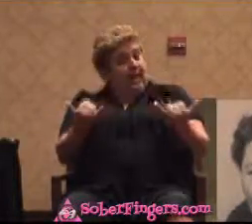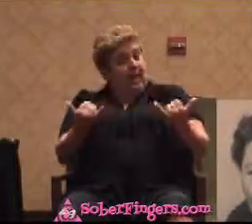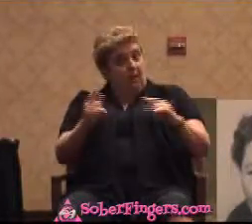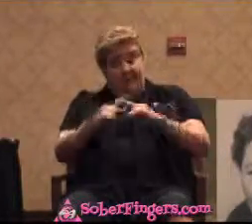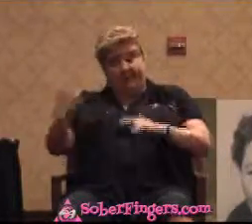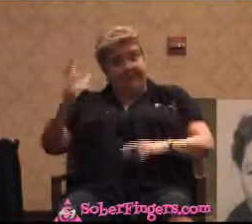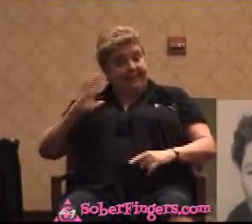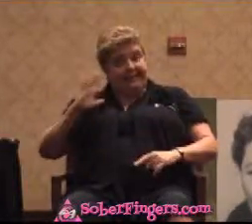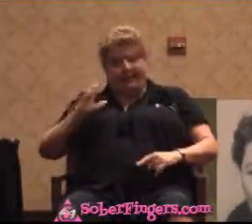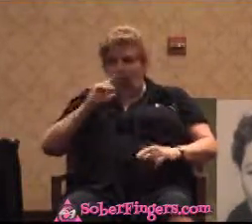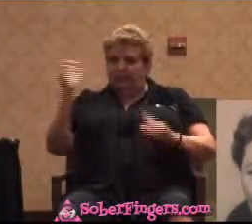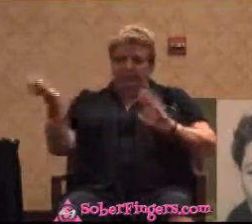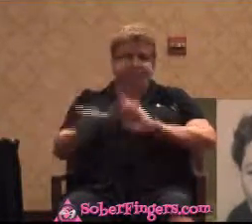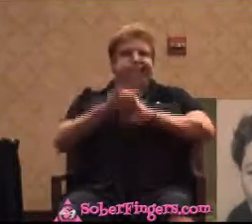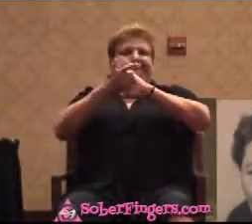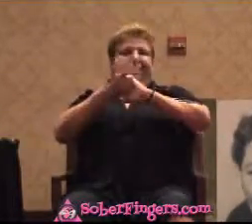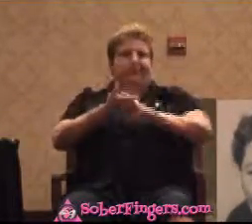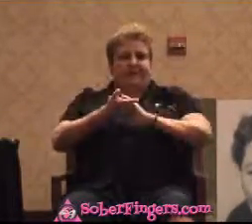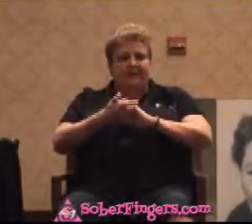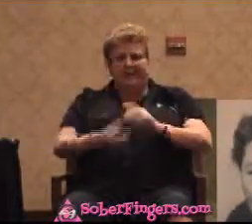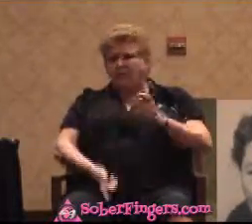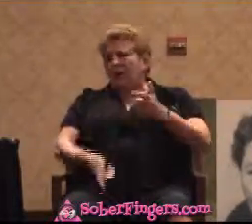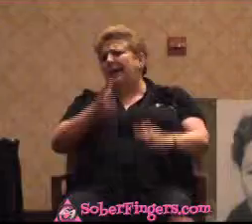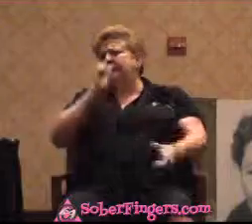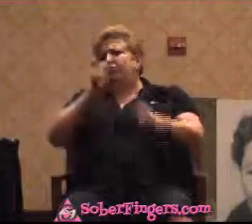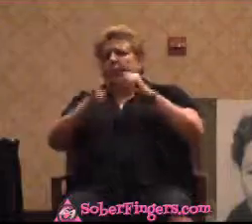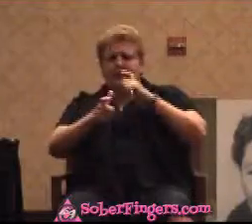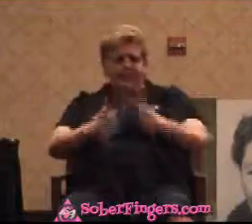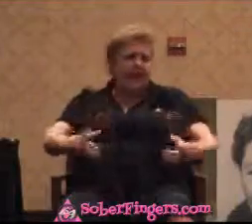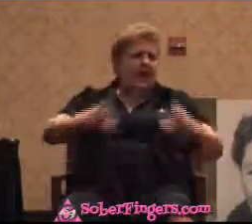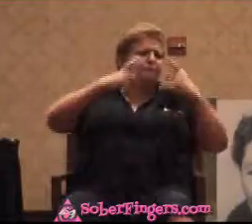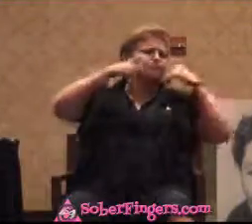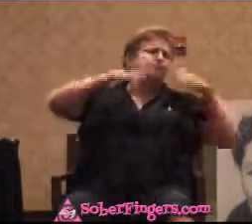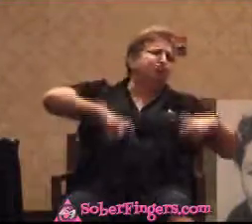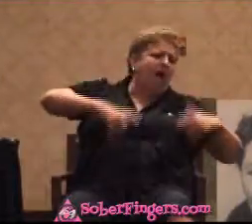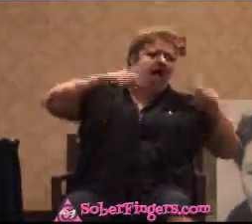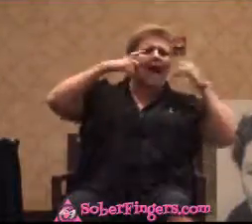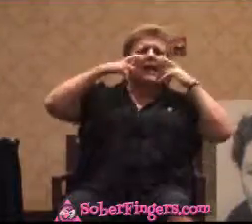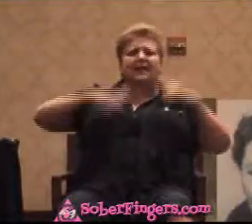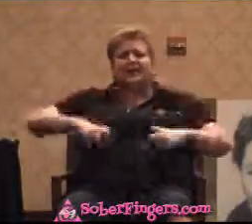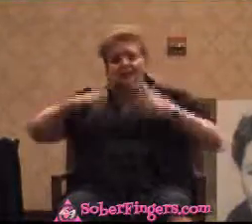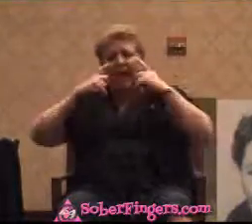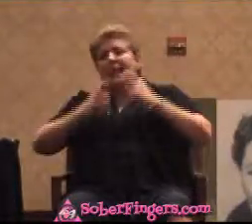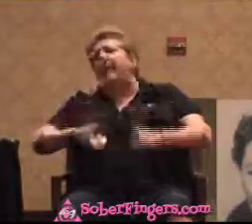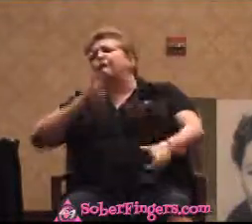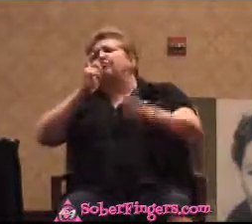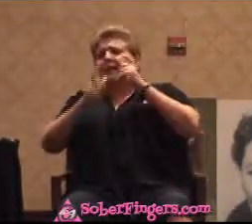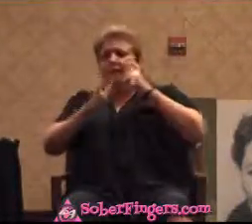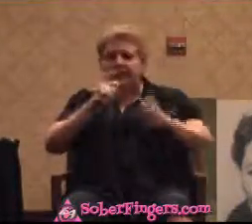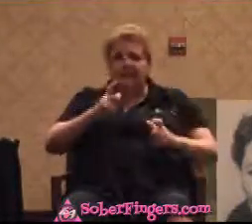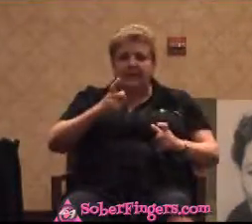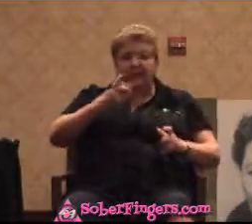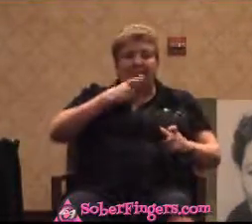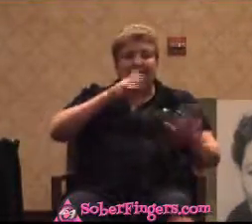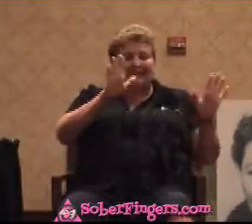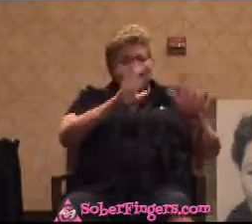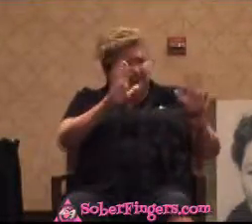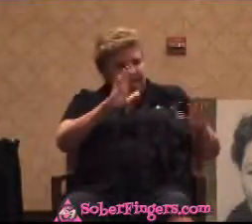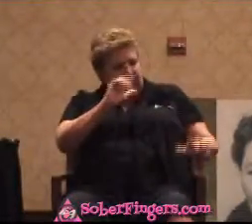then. And I'm drinking and I'm crying. And I'm crying and I'm drinking. And they're saying, you know what, Angie? Why don't